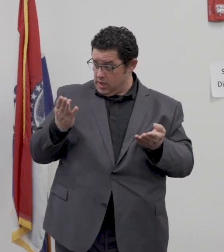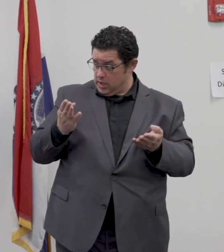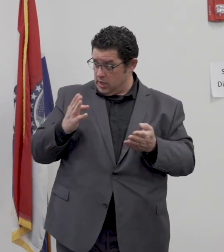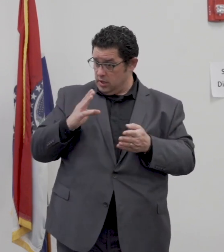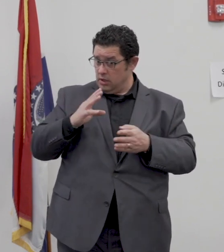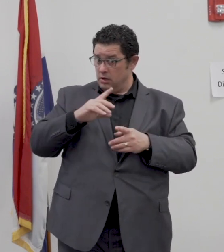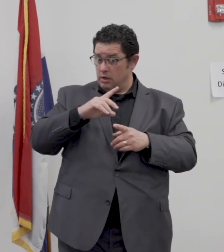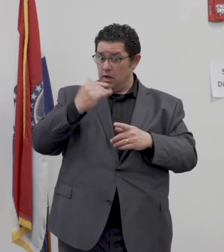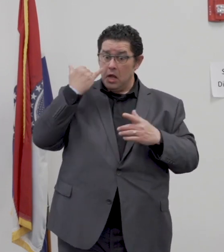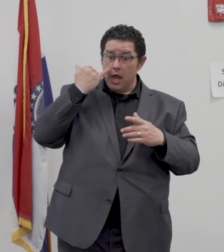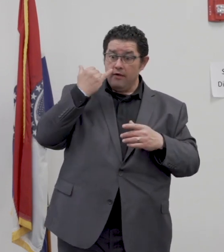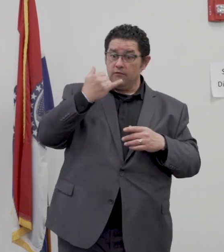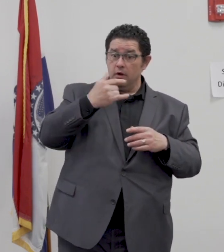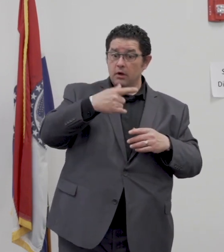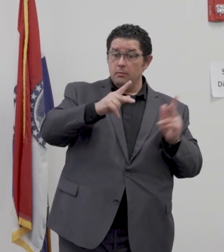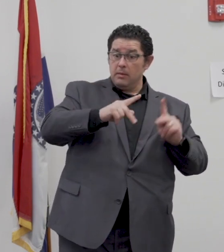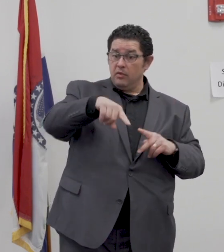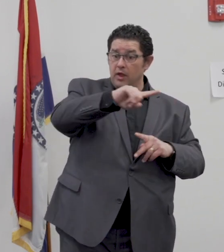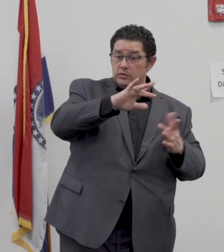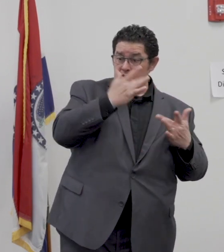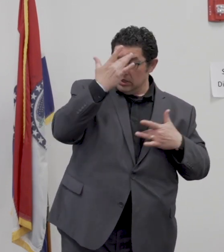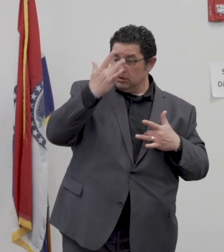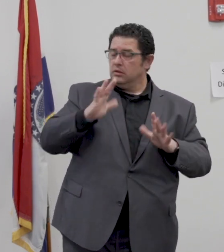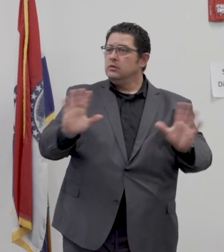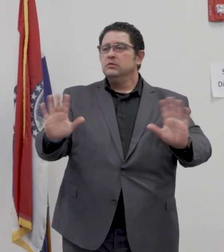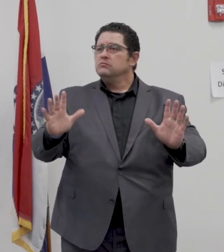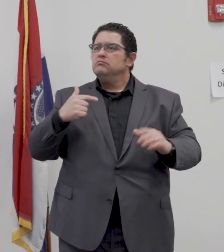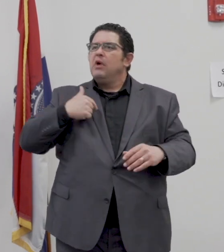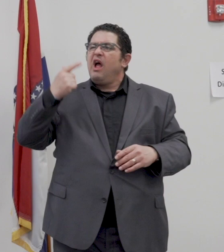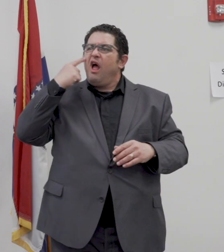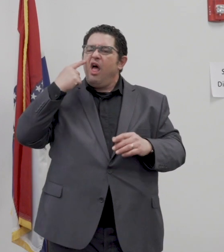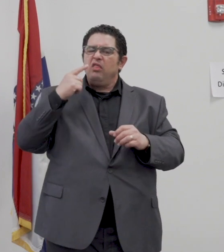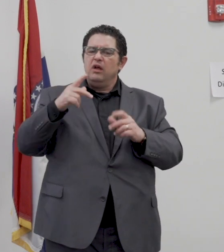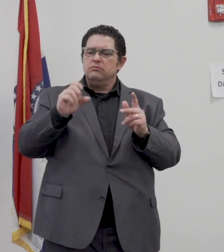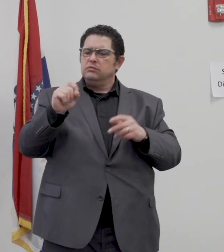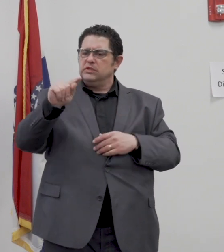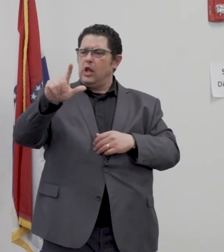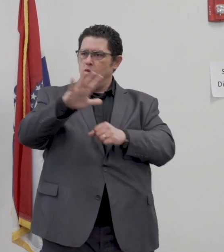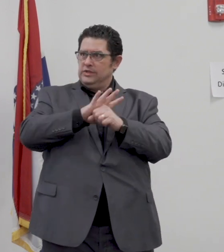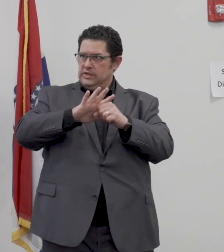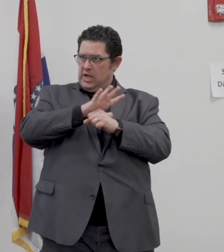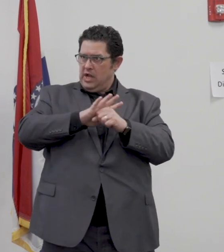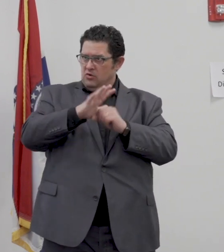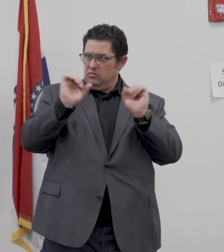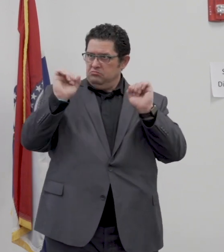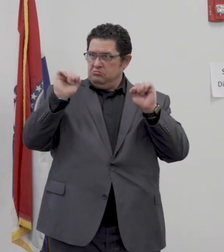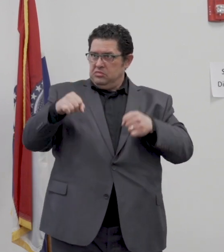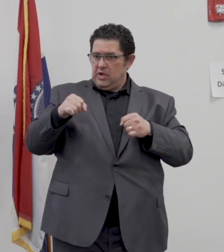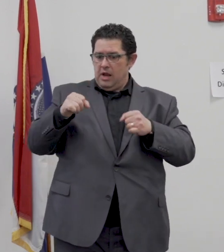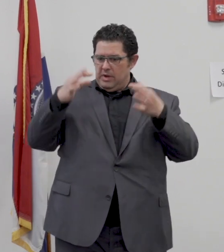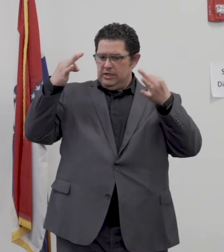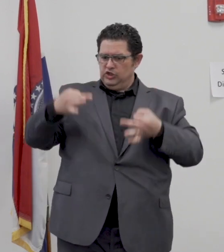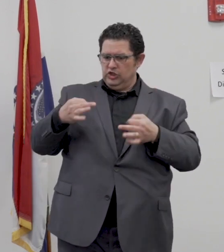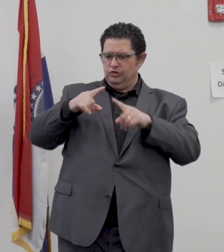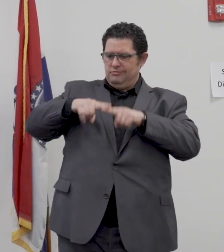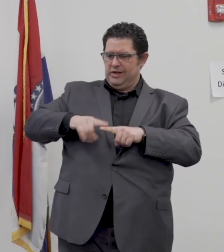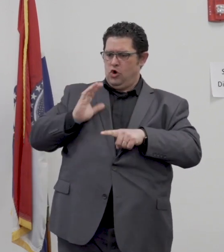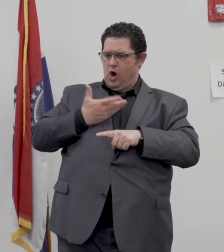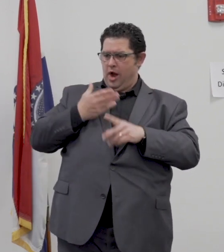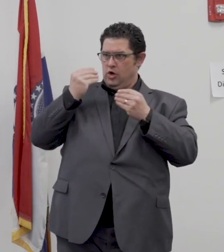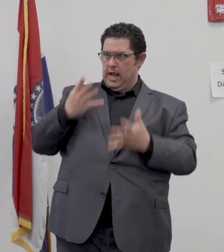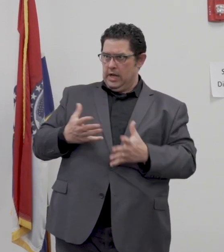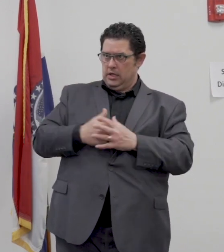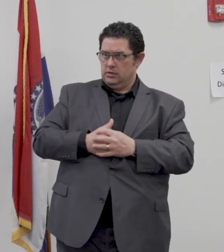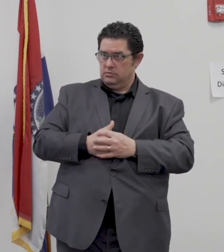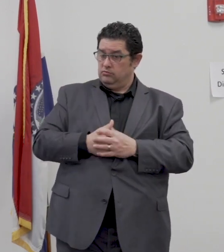county lines into St. Louis County? No, I believe that St. Louis County can make a decision on reopening based on St. Louis County data. That what's happening in the